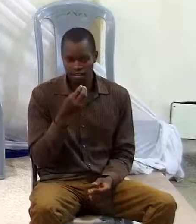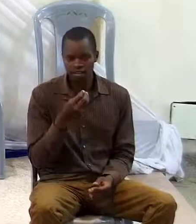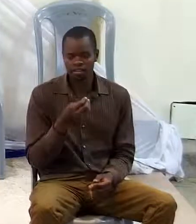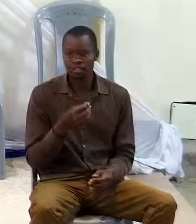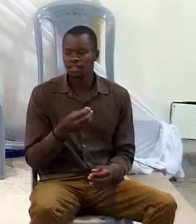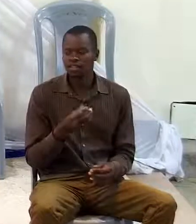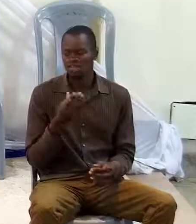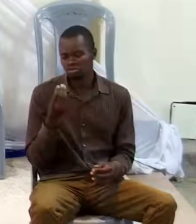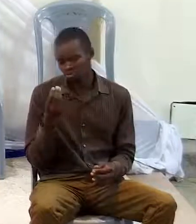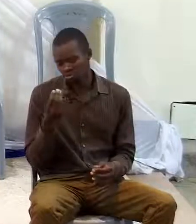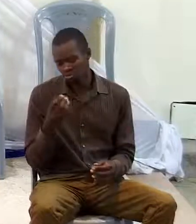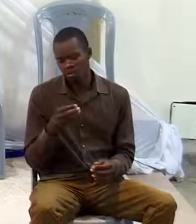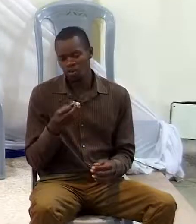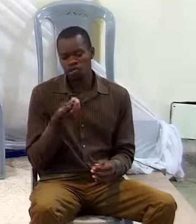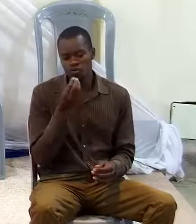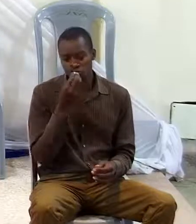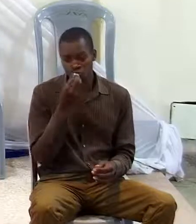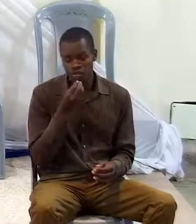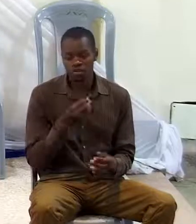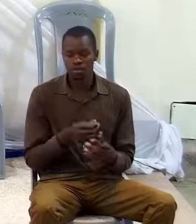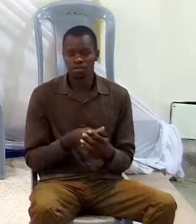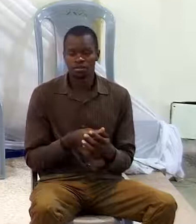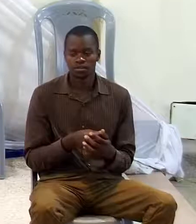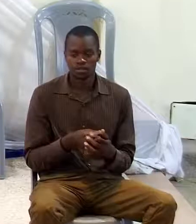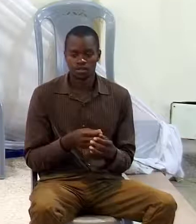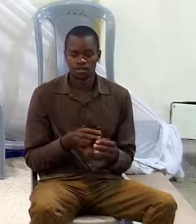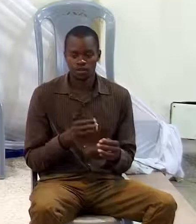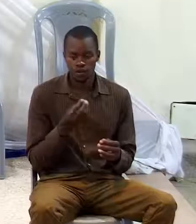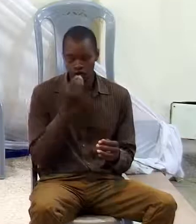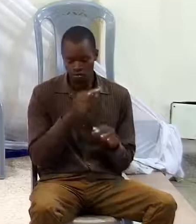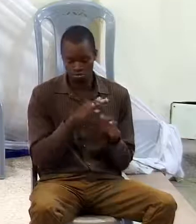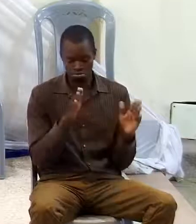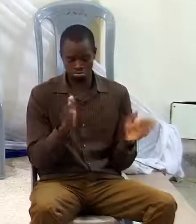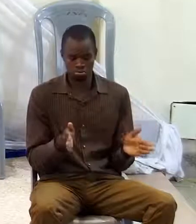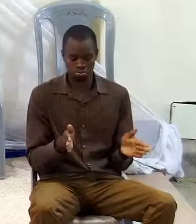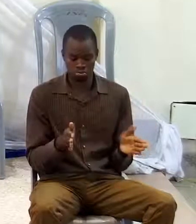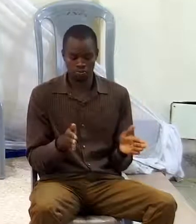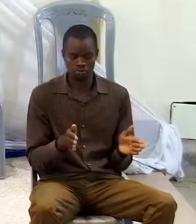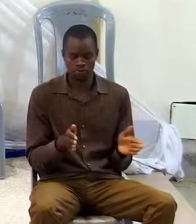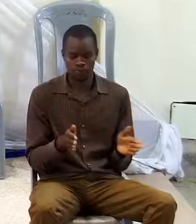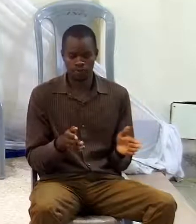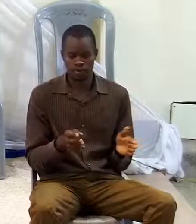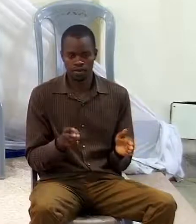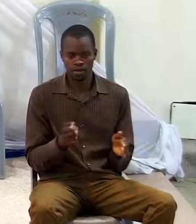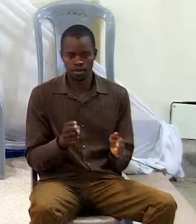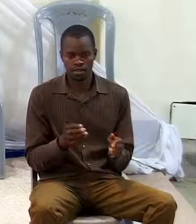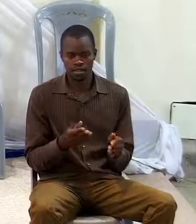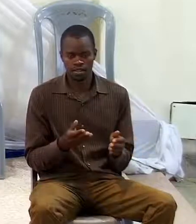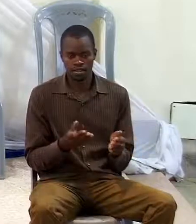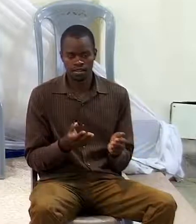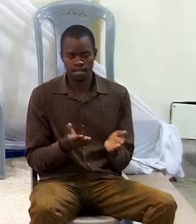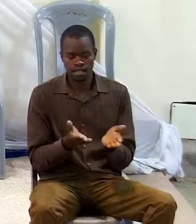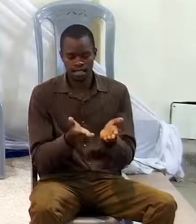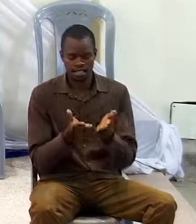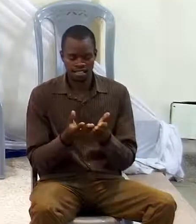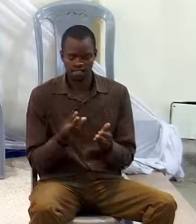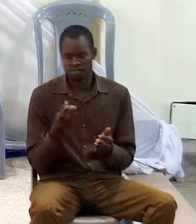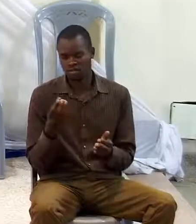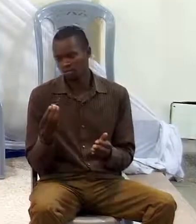is on the table. Just serve enough food. Once you are convinced you have served what is enough for